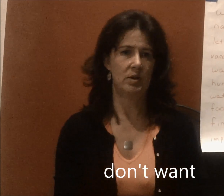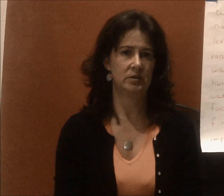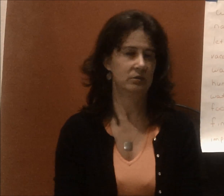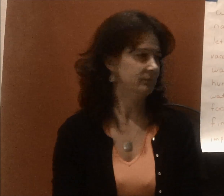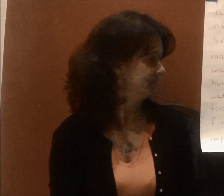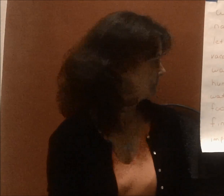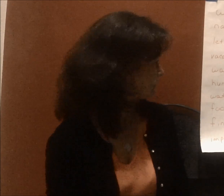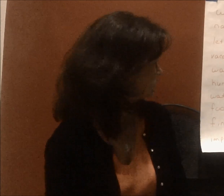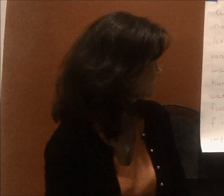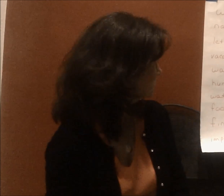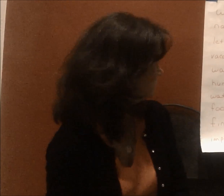want.